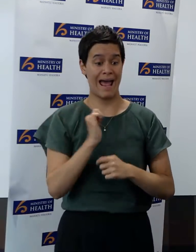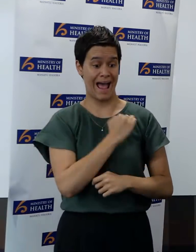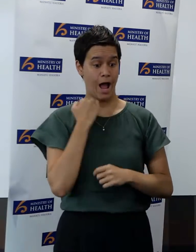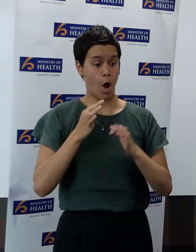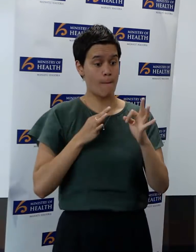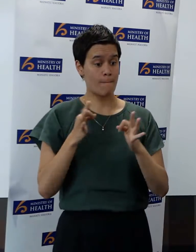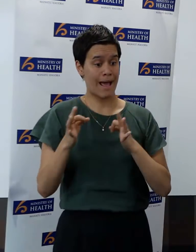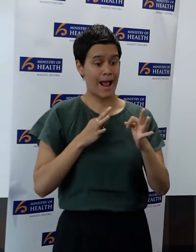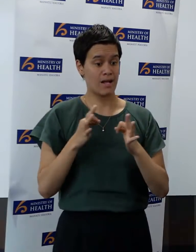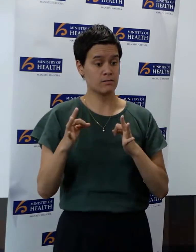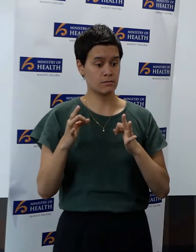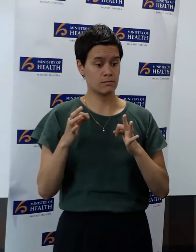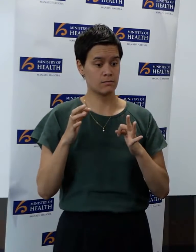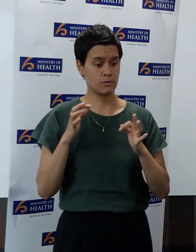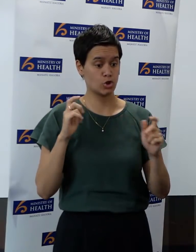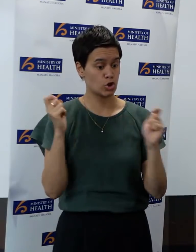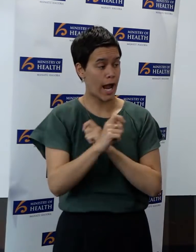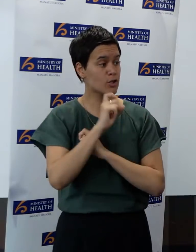place our